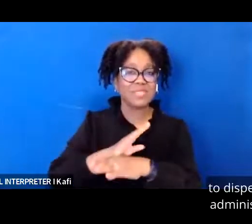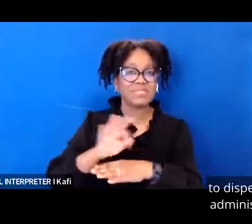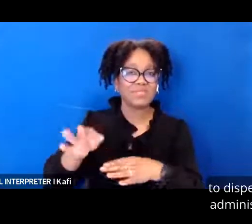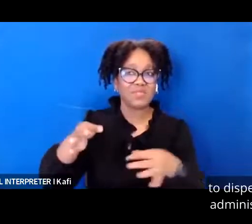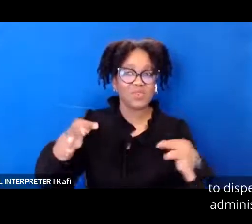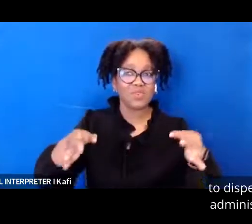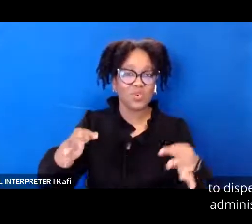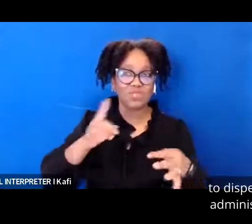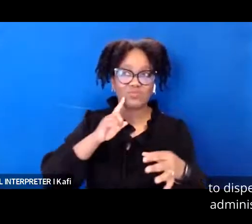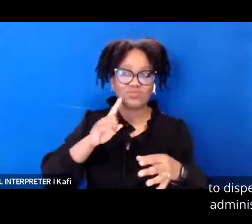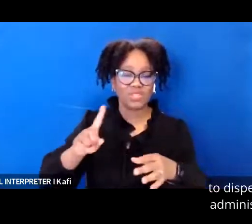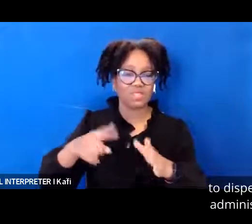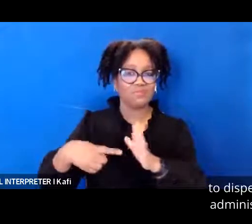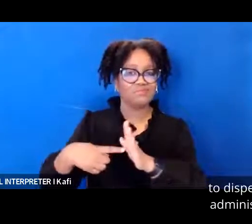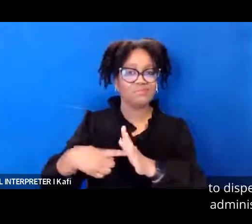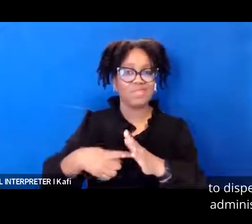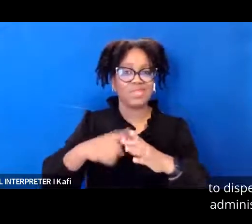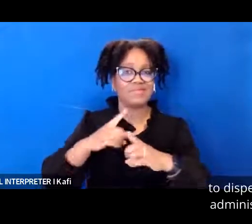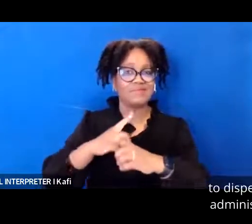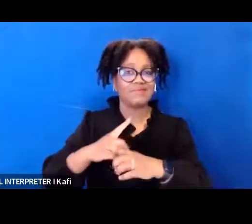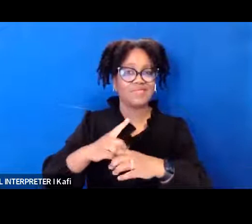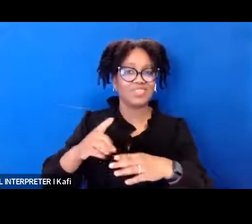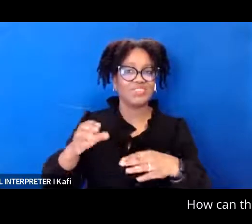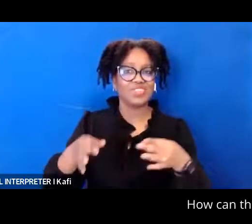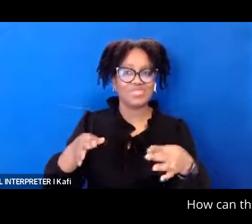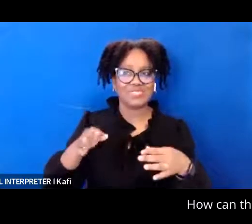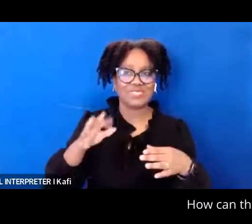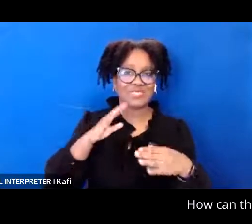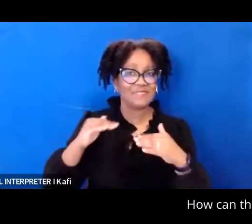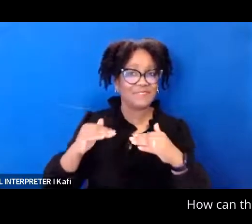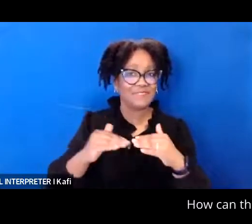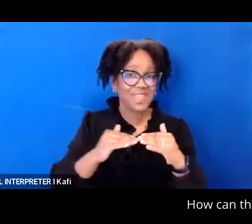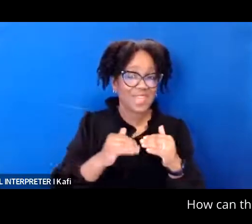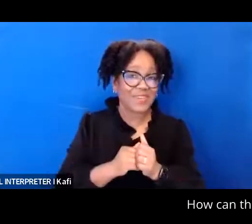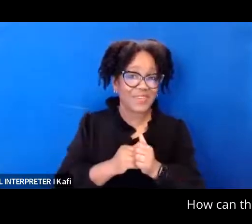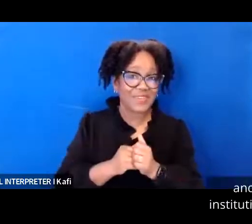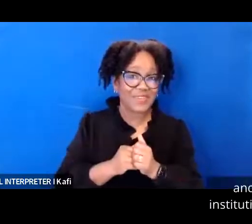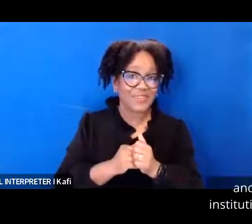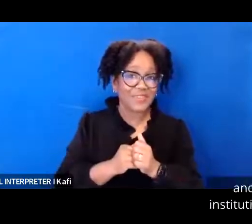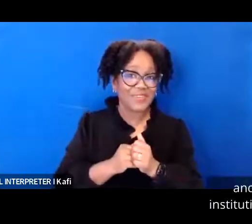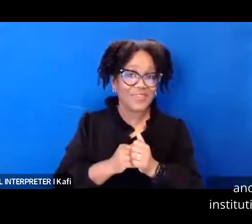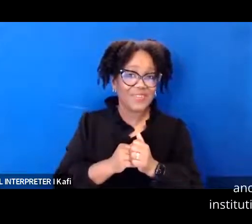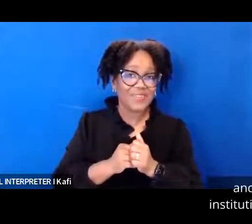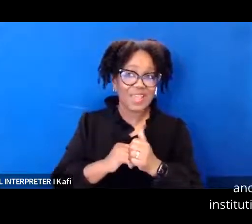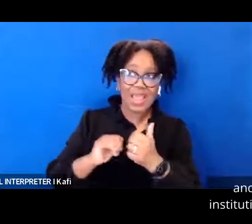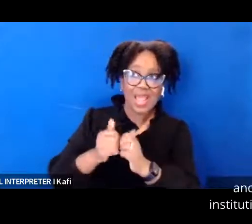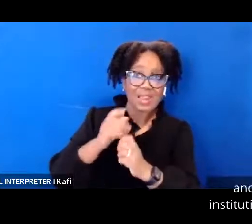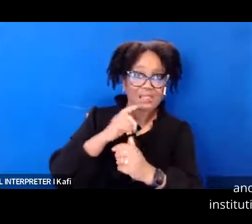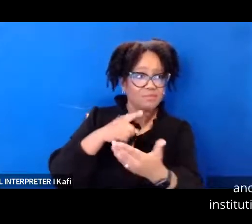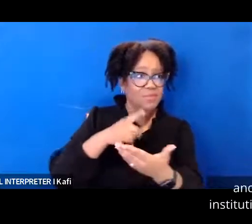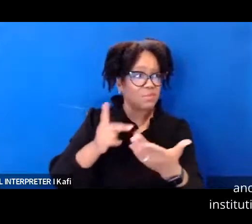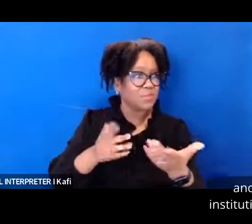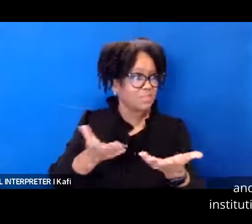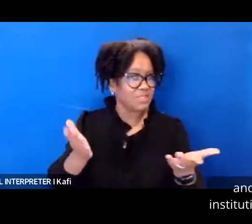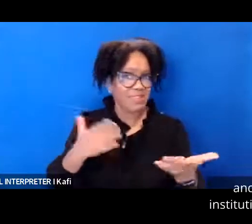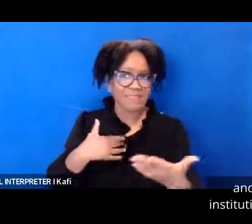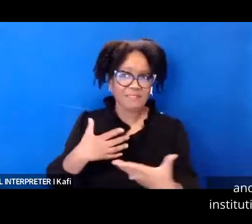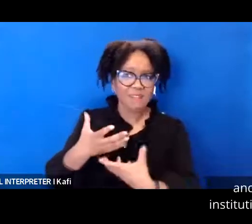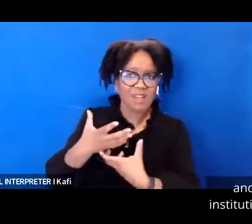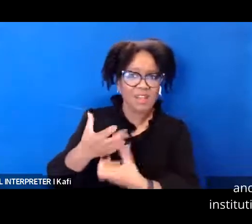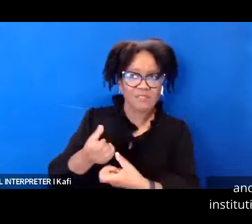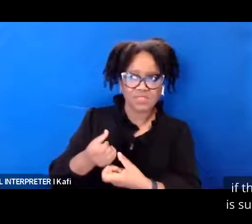fairly and administer the laws equally how can the public have confidence and trust in such an institution if it is